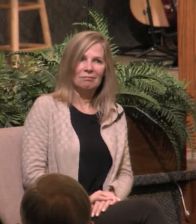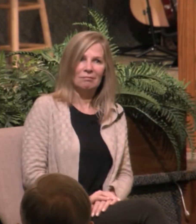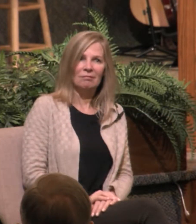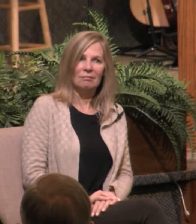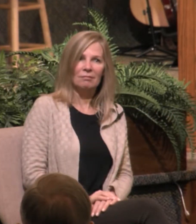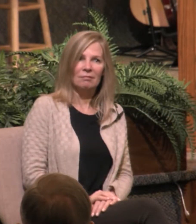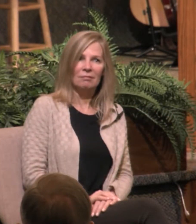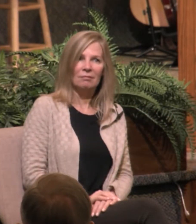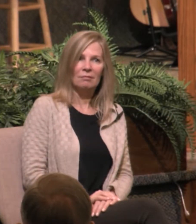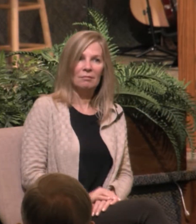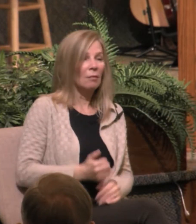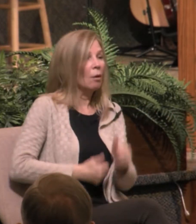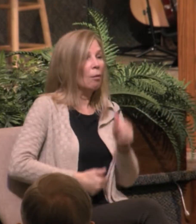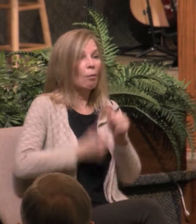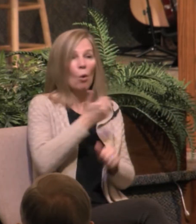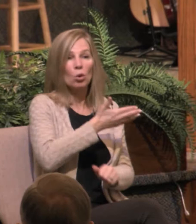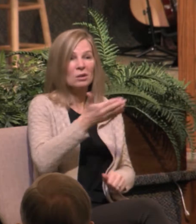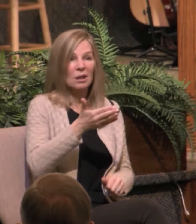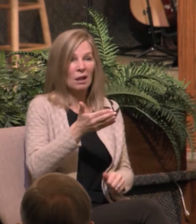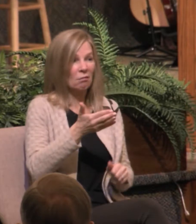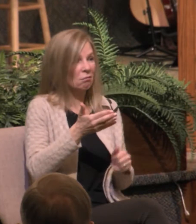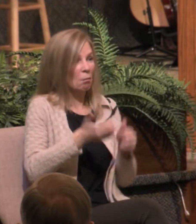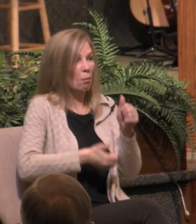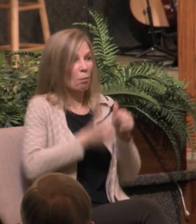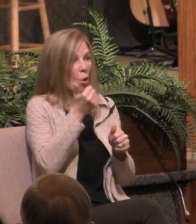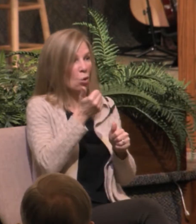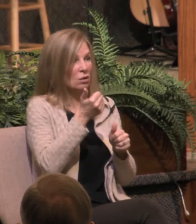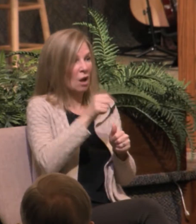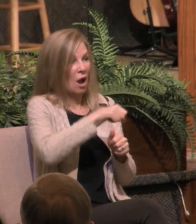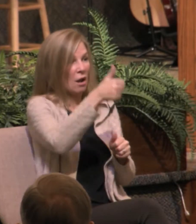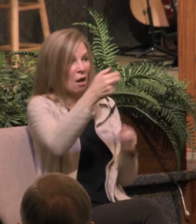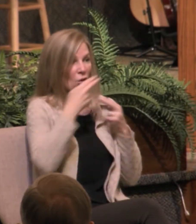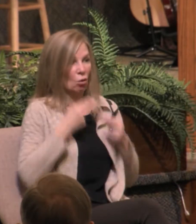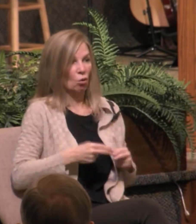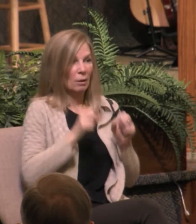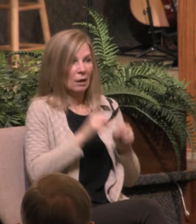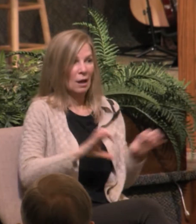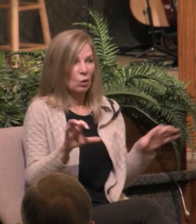You know, the most any man can do to any one of us is kill us.